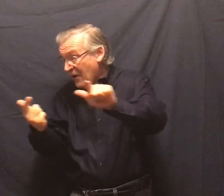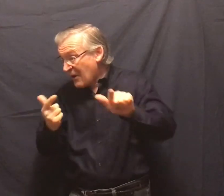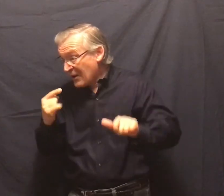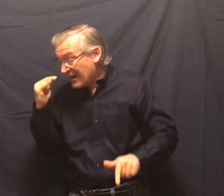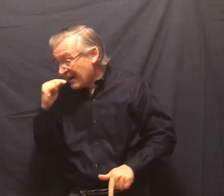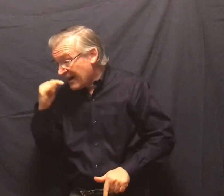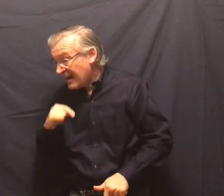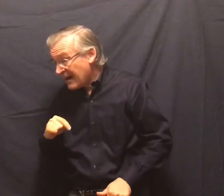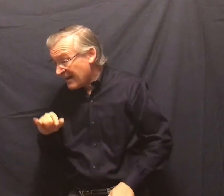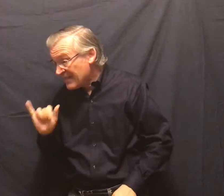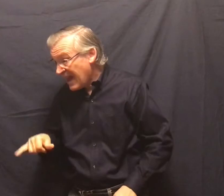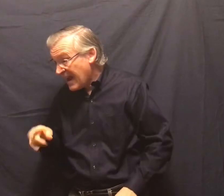"Yeah, that's the one.